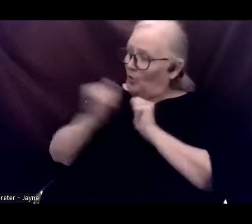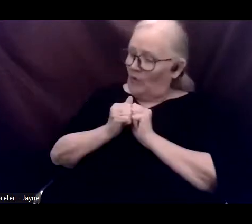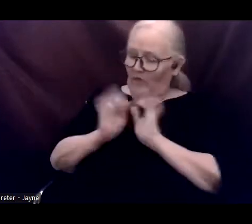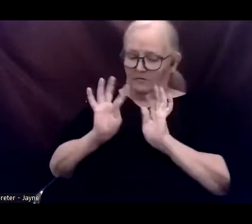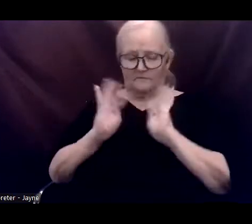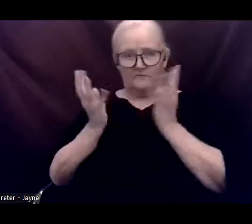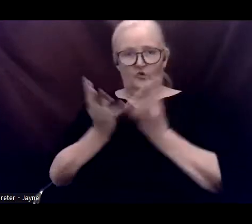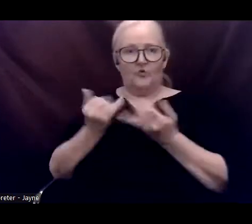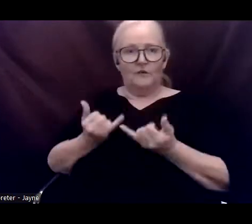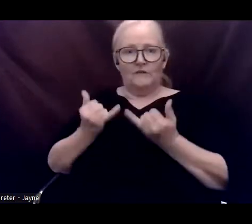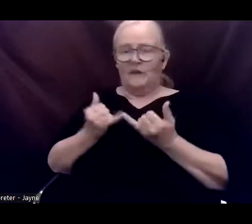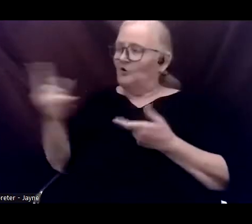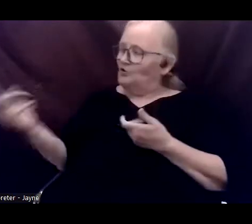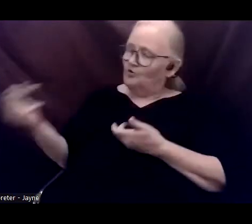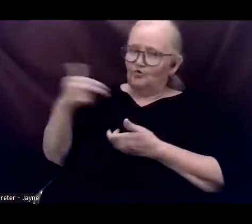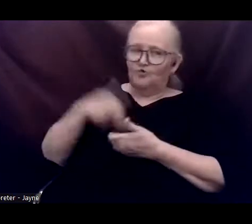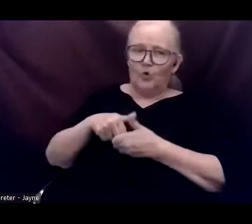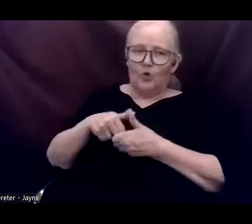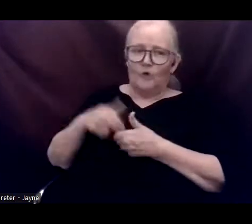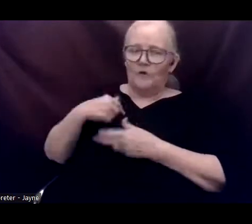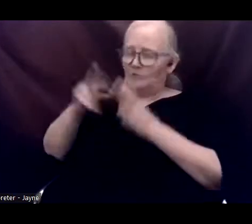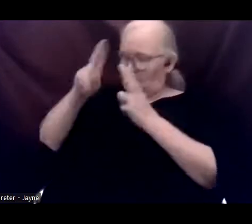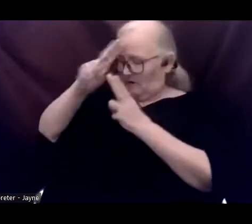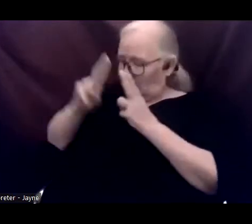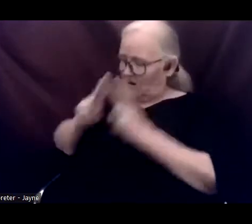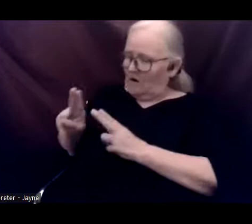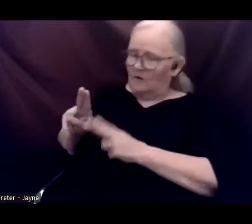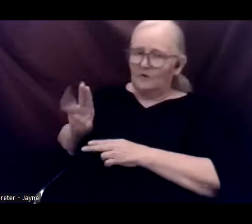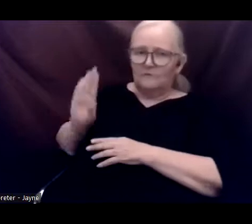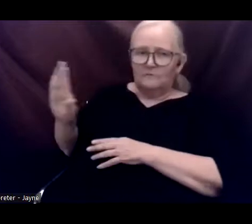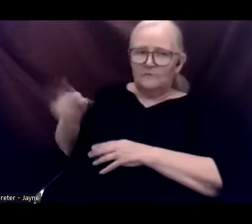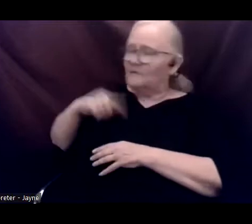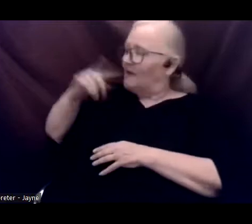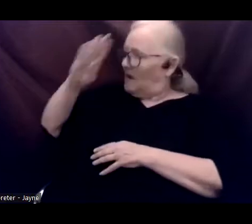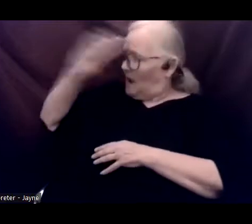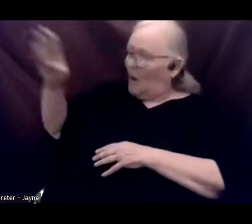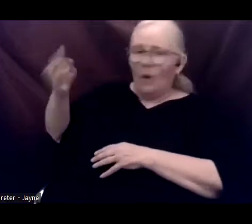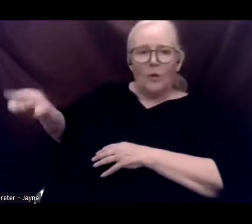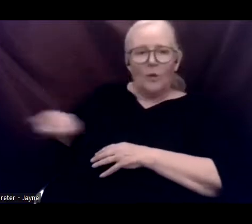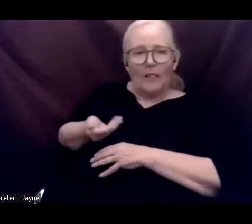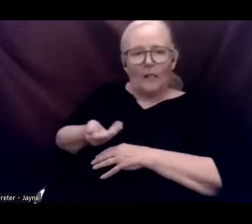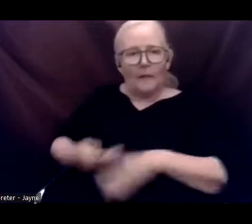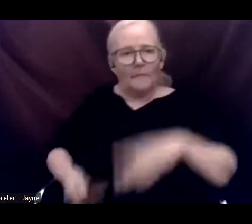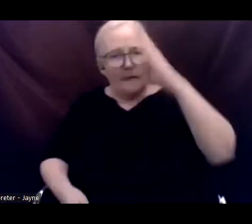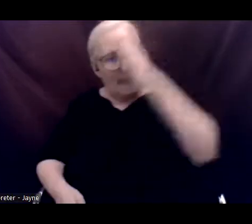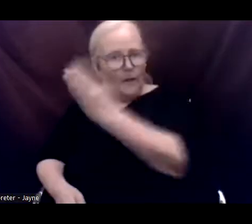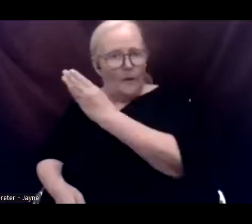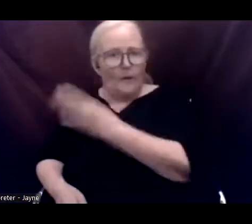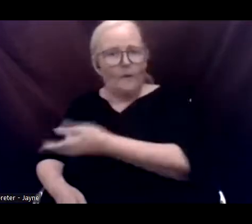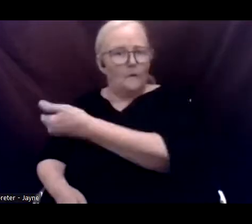today. Join us as we honor the way. We bid you hail and welcome.